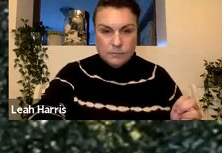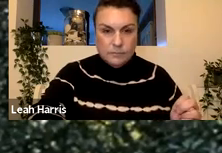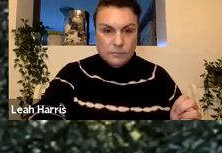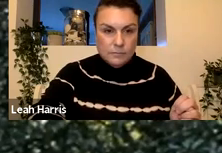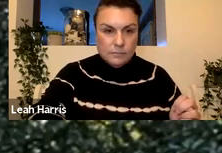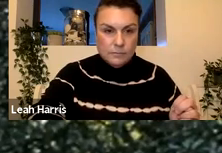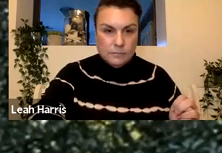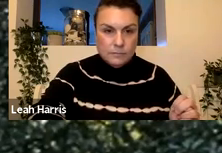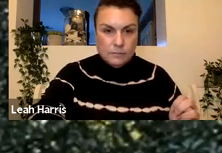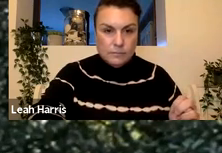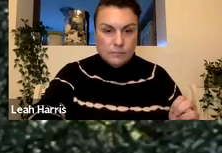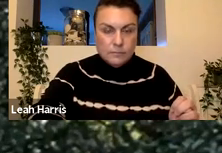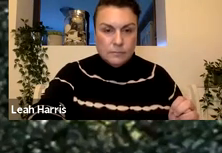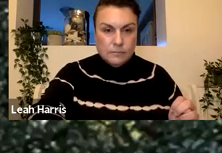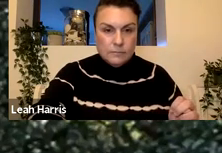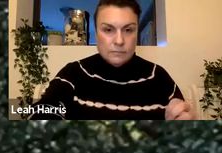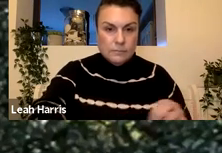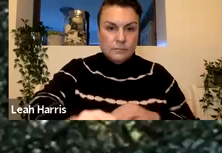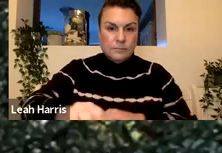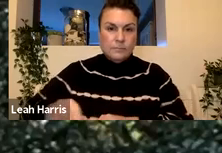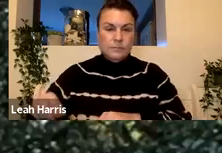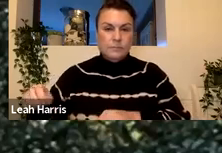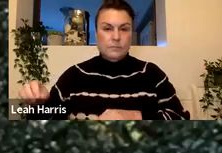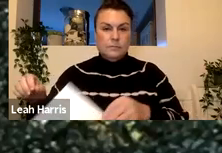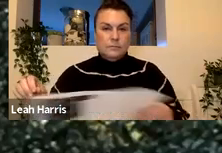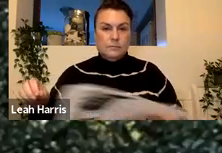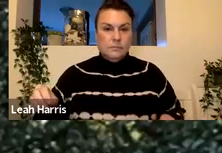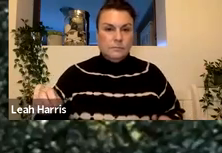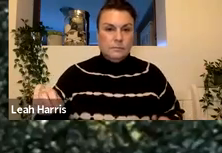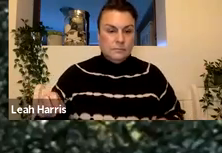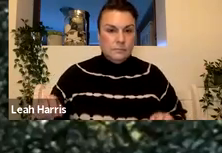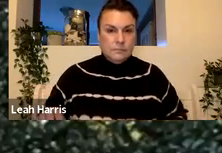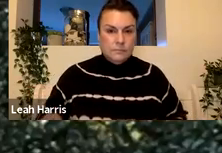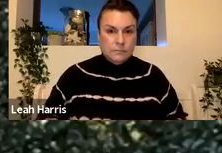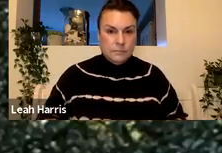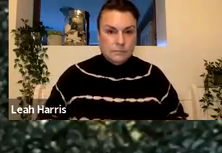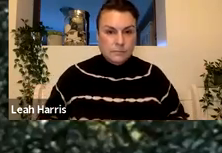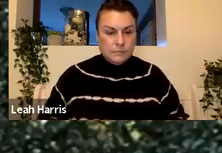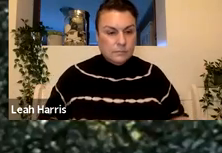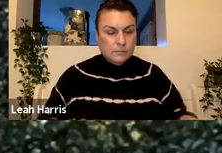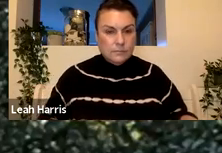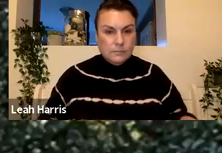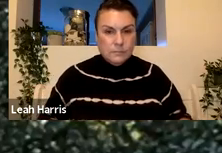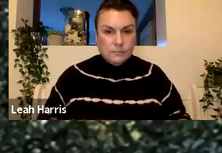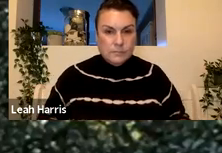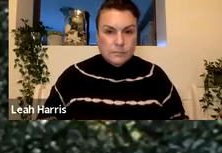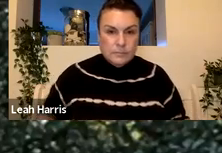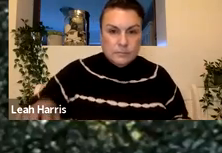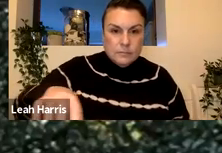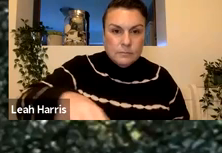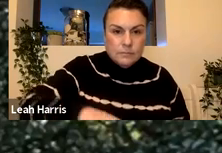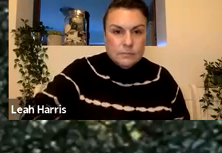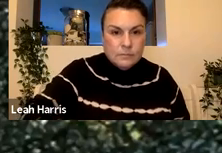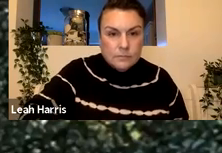effective bill that will continue to ensure that having a mental health crisis results in a death sentence marcus david